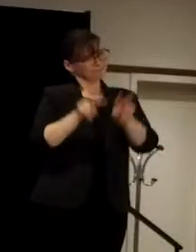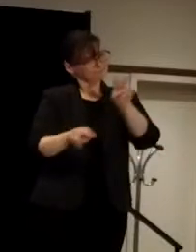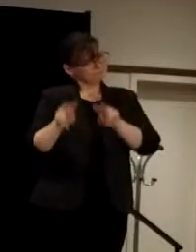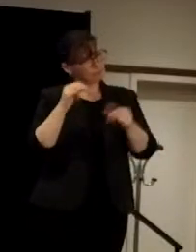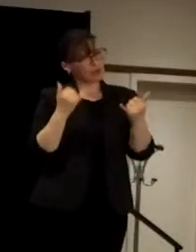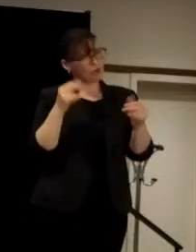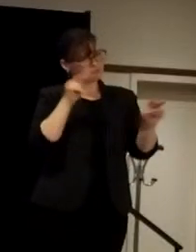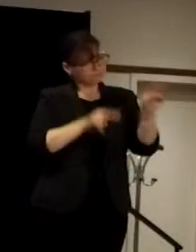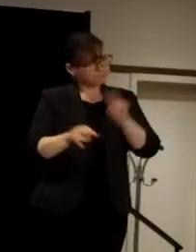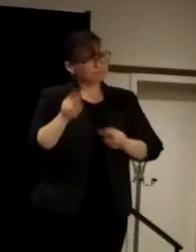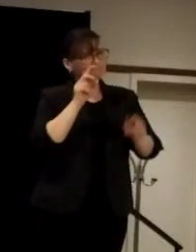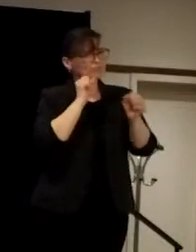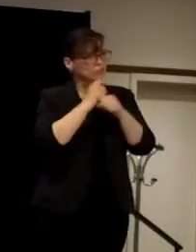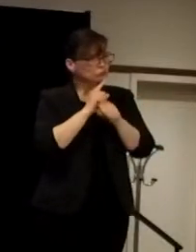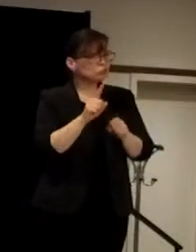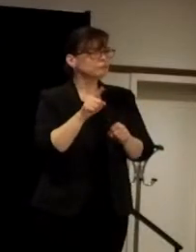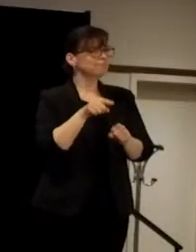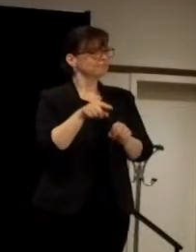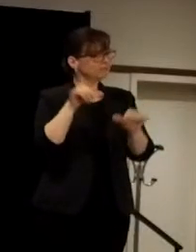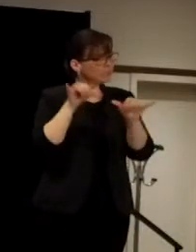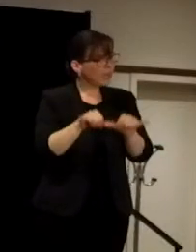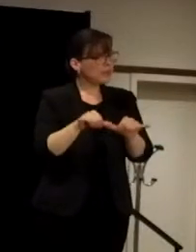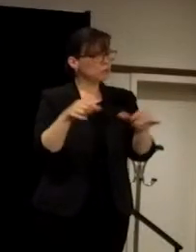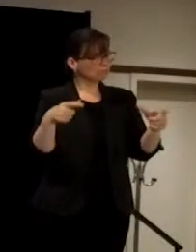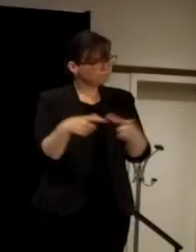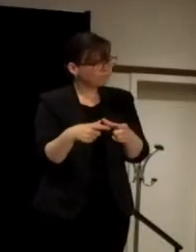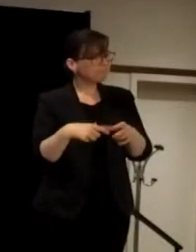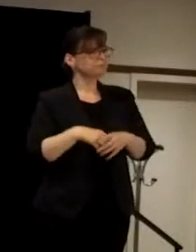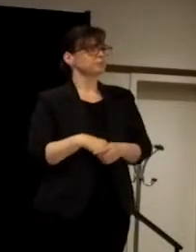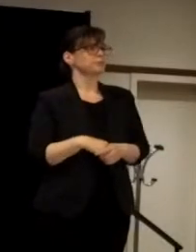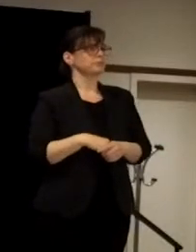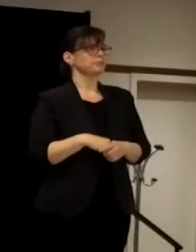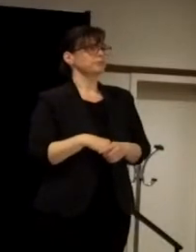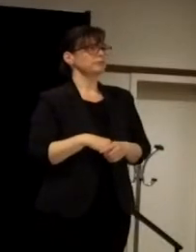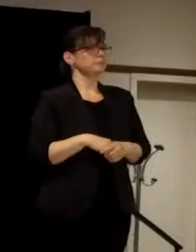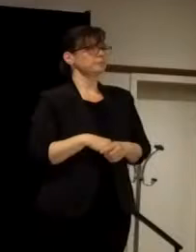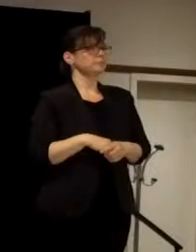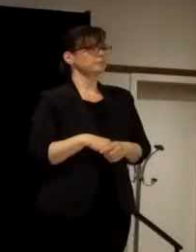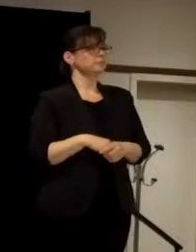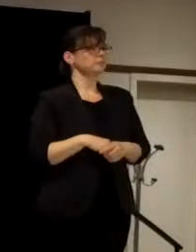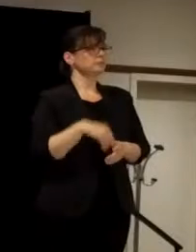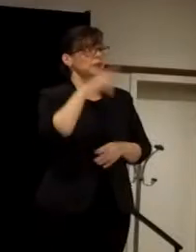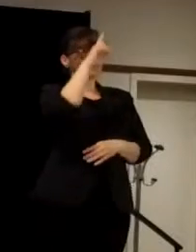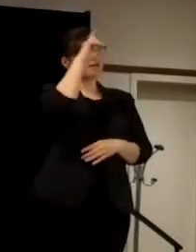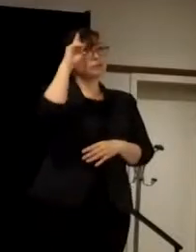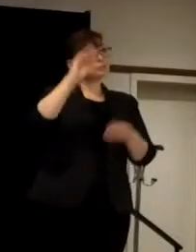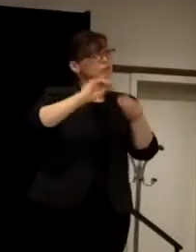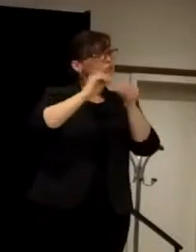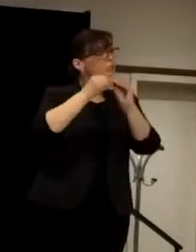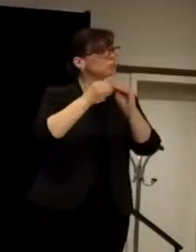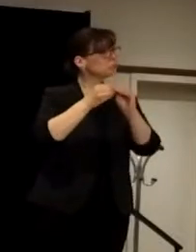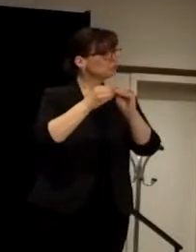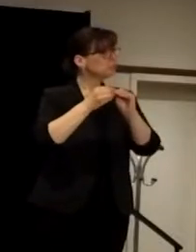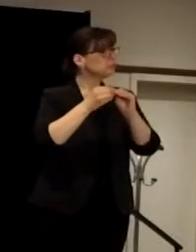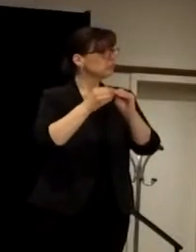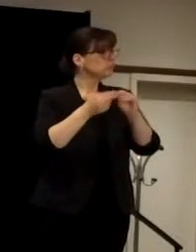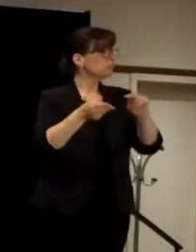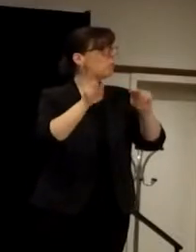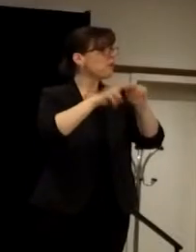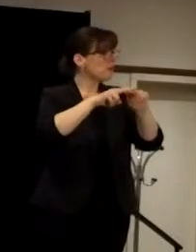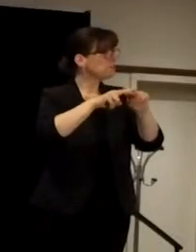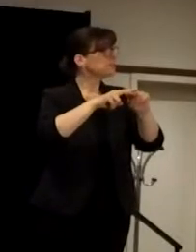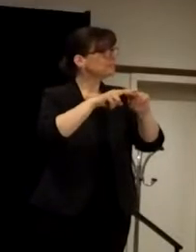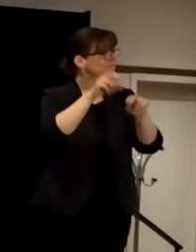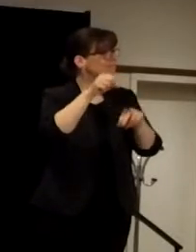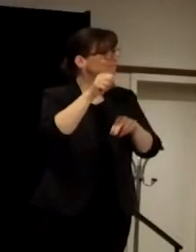case number went down quite a bit. And then hospital numbers went up, but we'll see